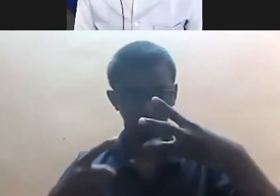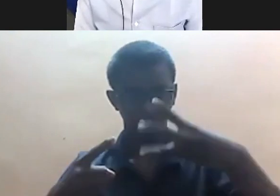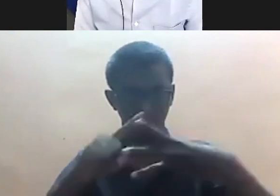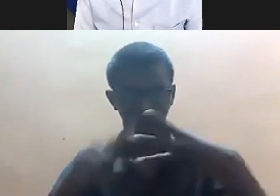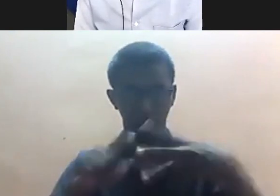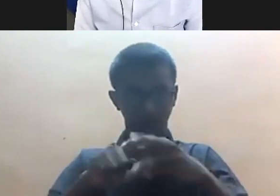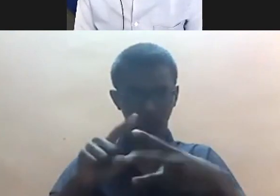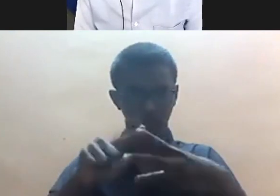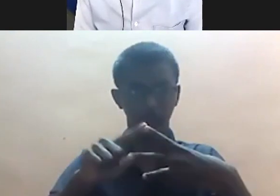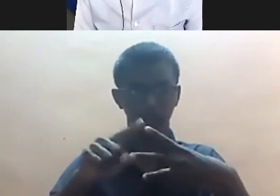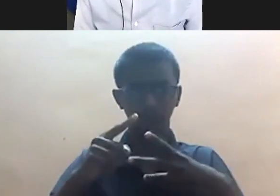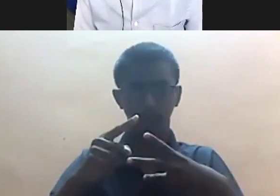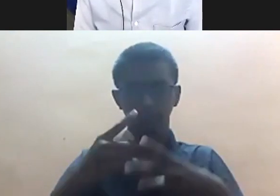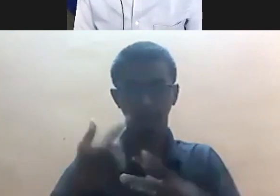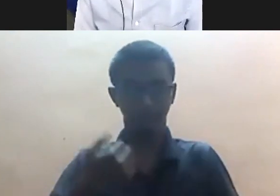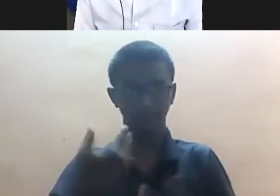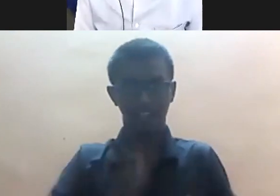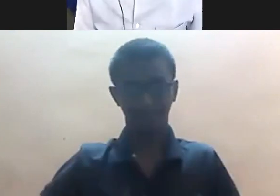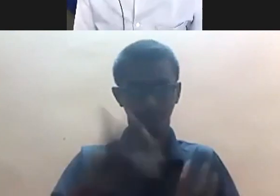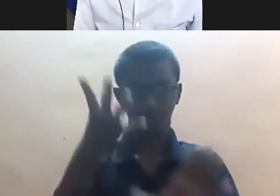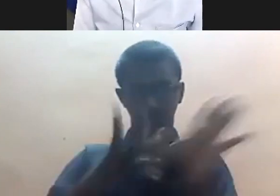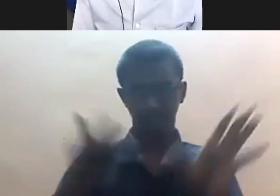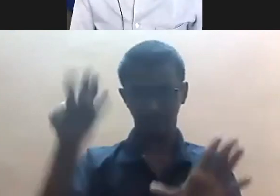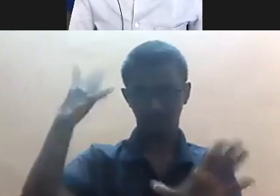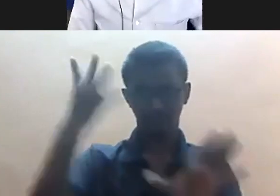interpreter. I would like to have 3 questions.